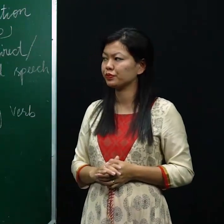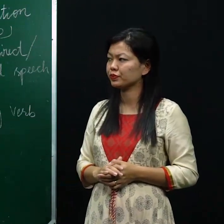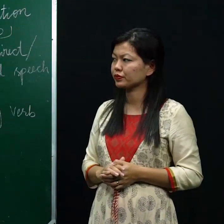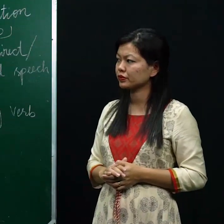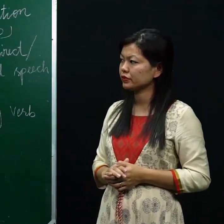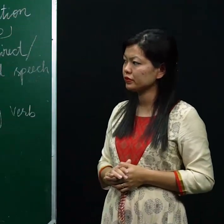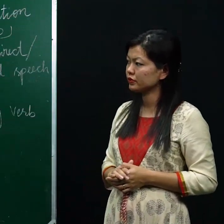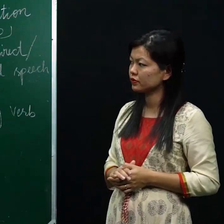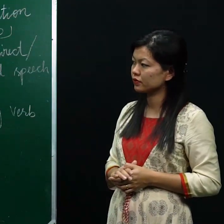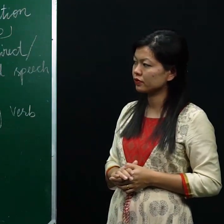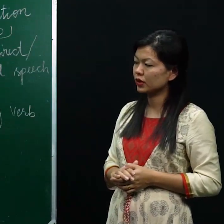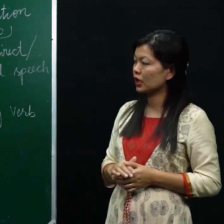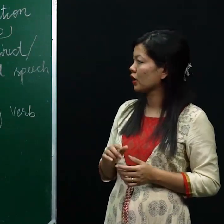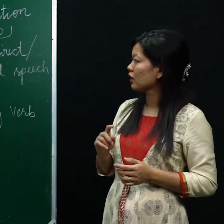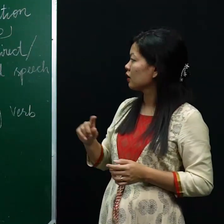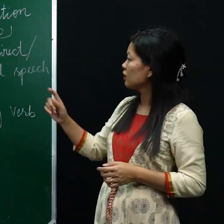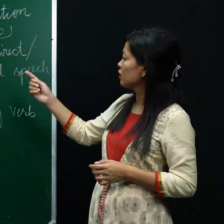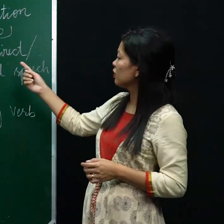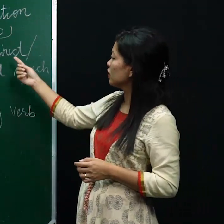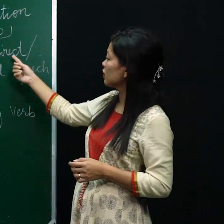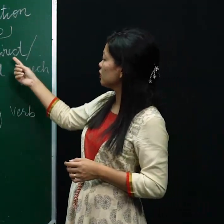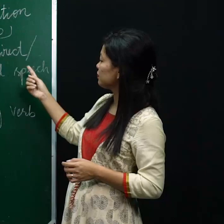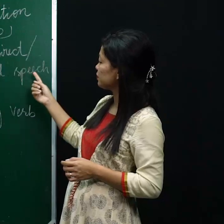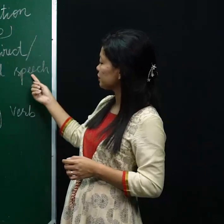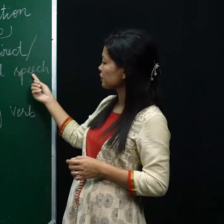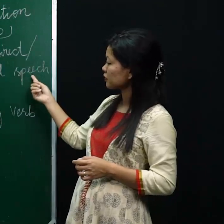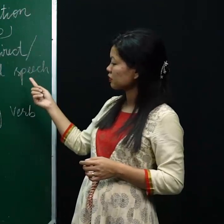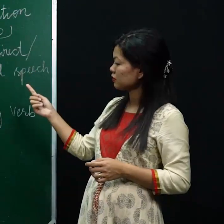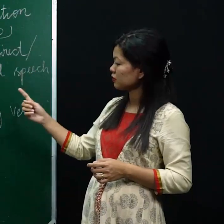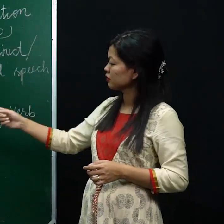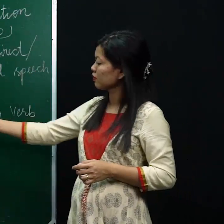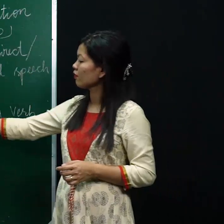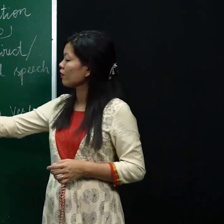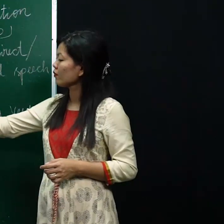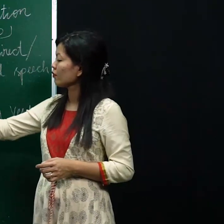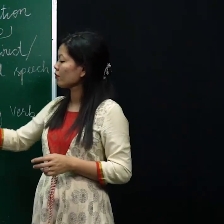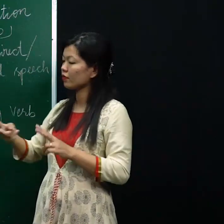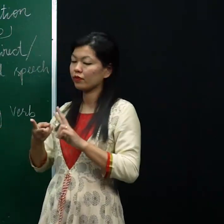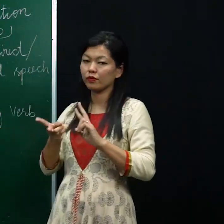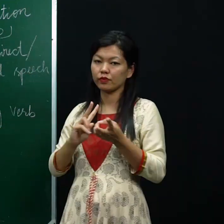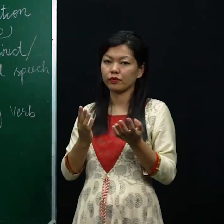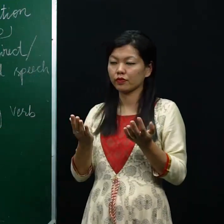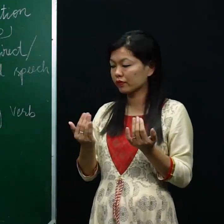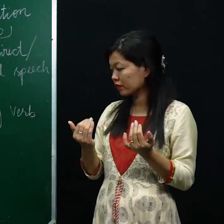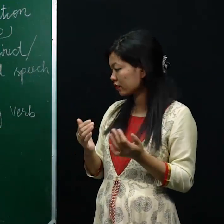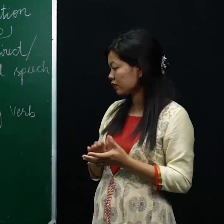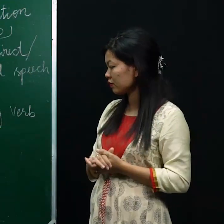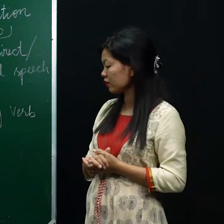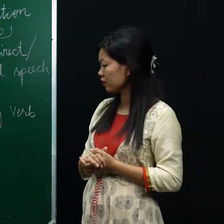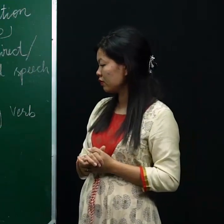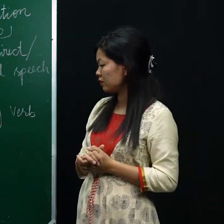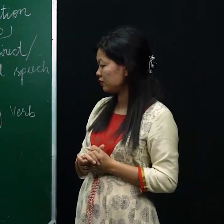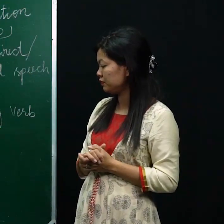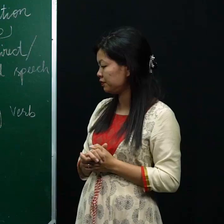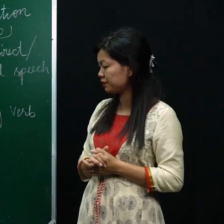that in the indirect speech, your tenses have to be changed. But there is one exception here. If you get